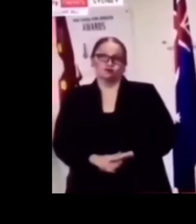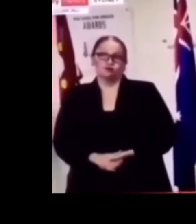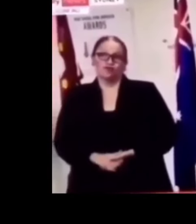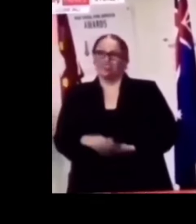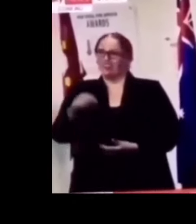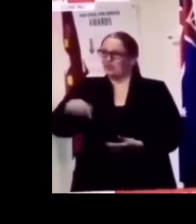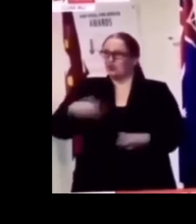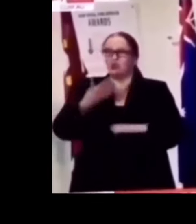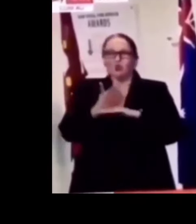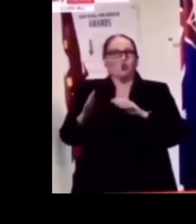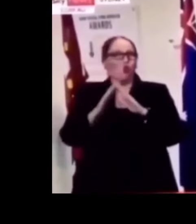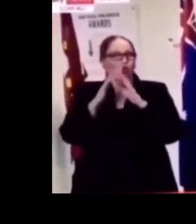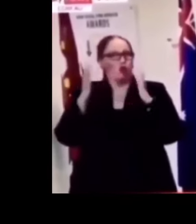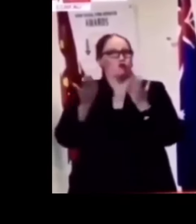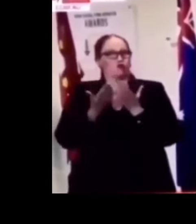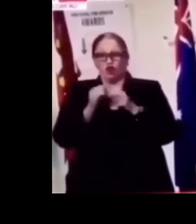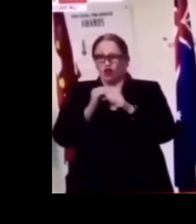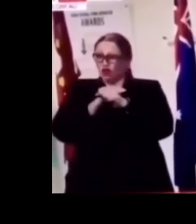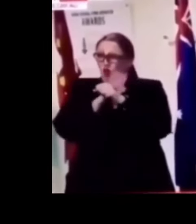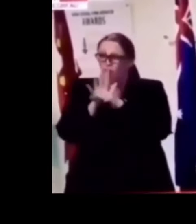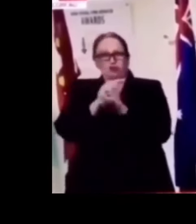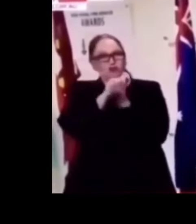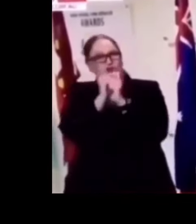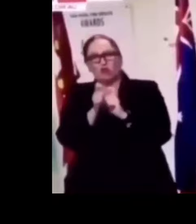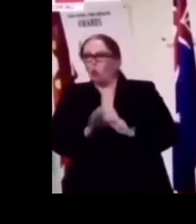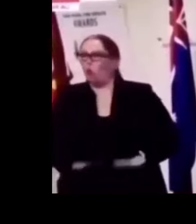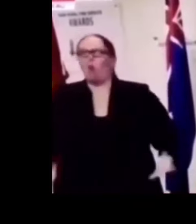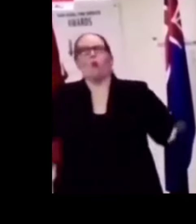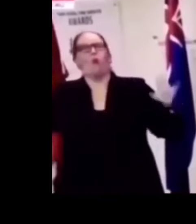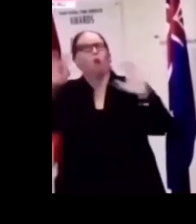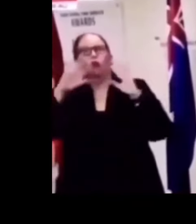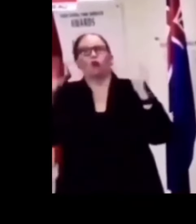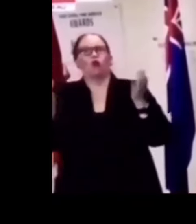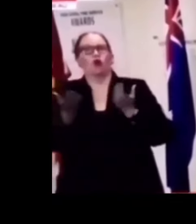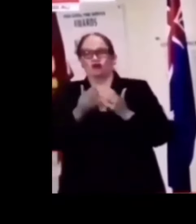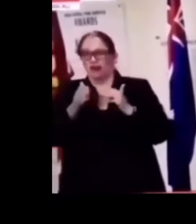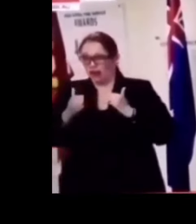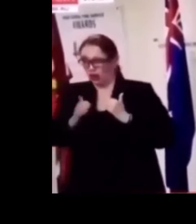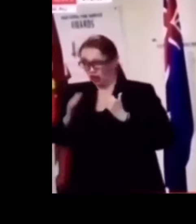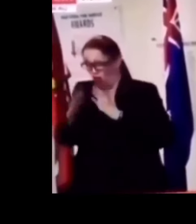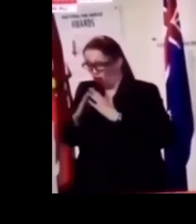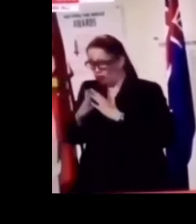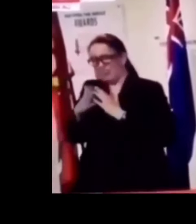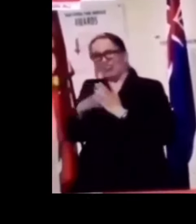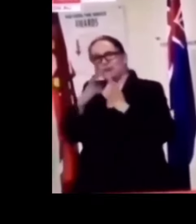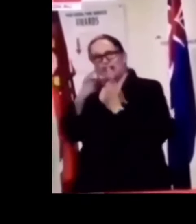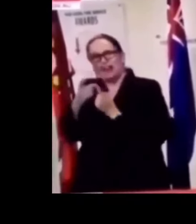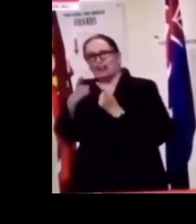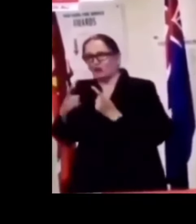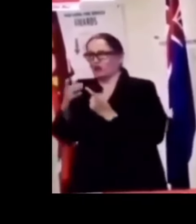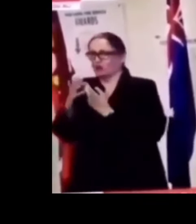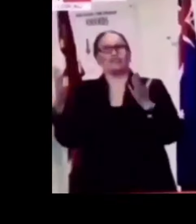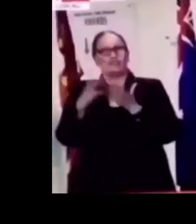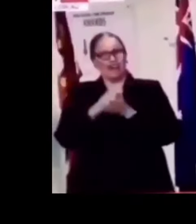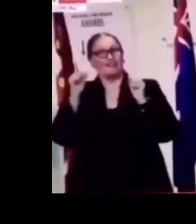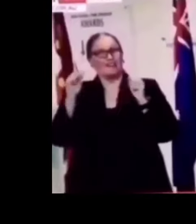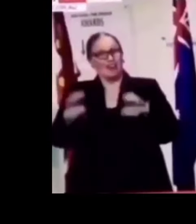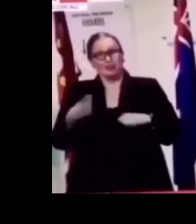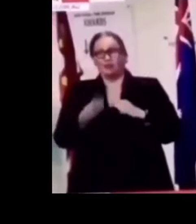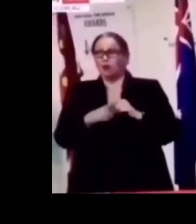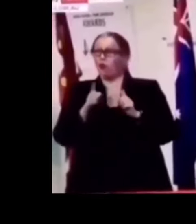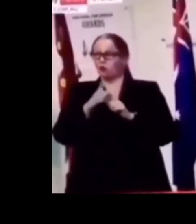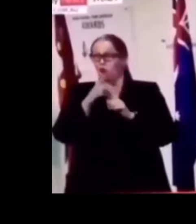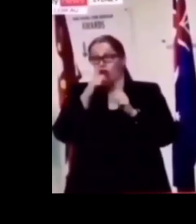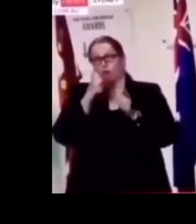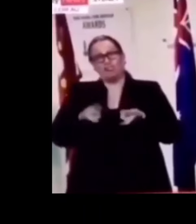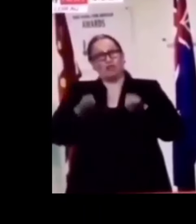this new world of COVID. We must treat this new world of COVID, even in our own homes, with a high level of care and caution. We must